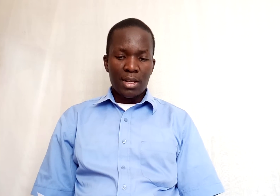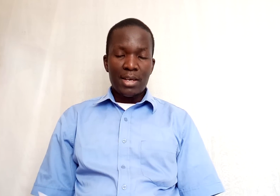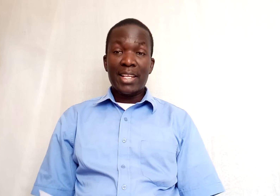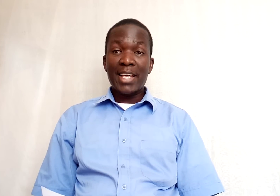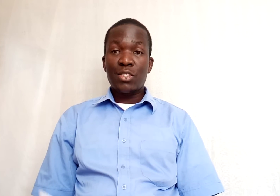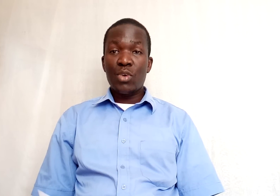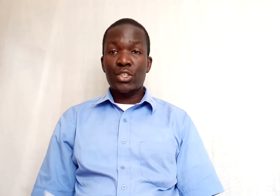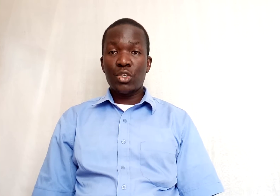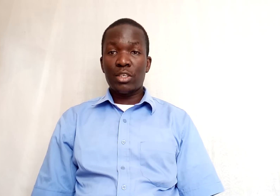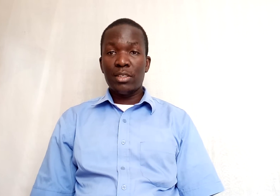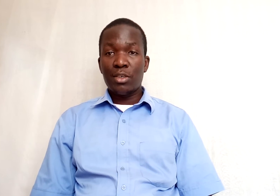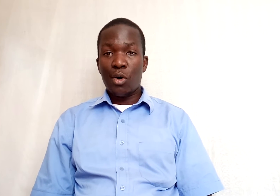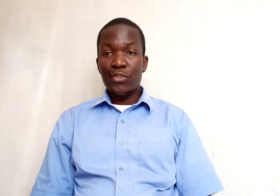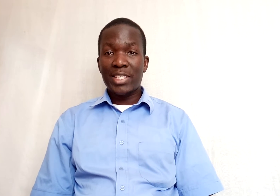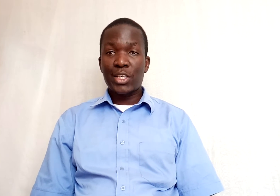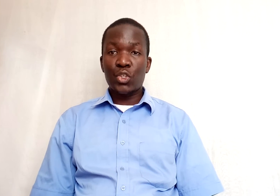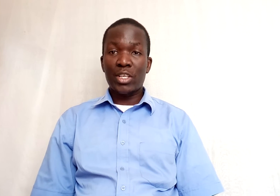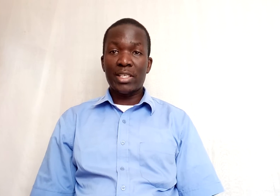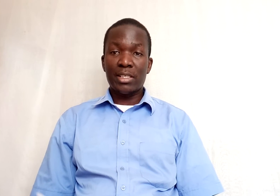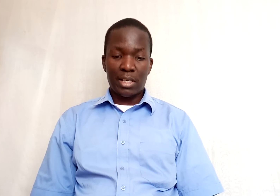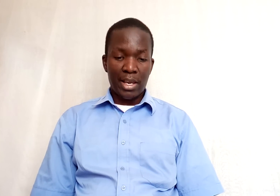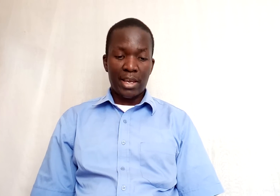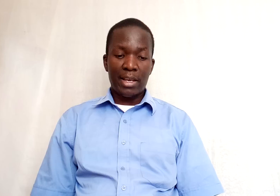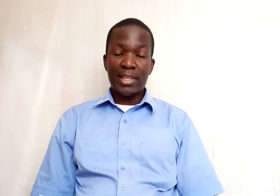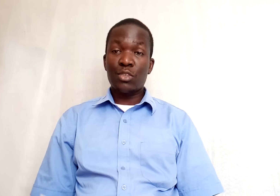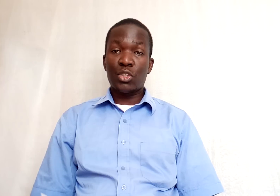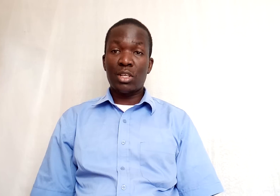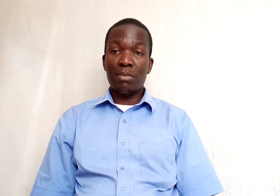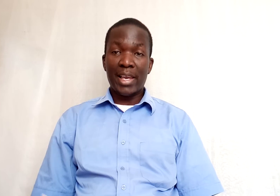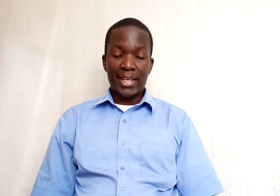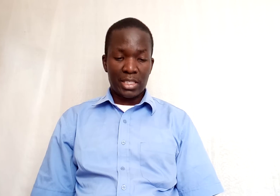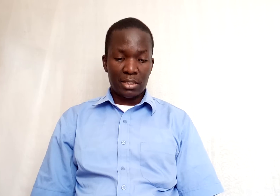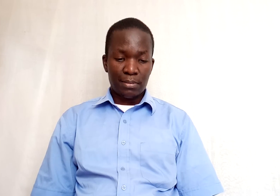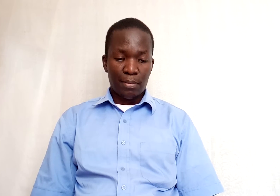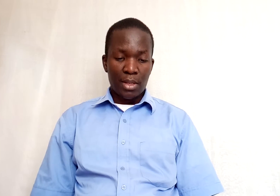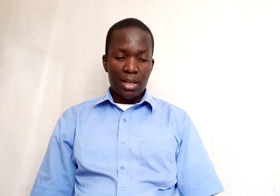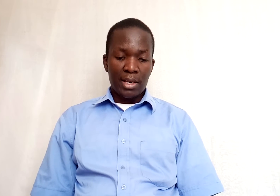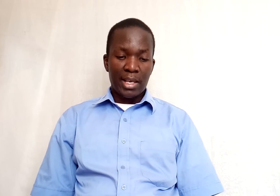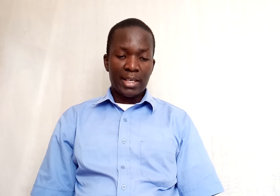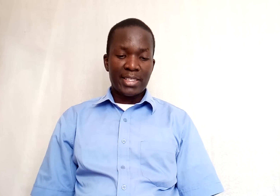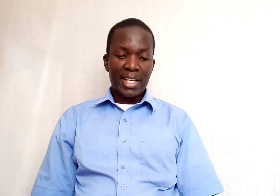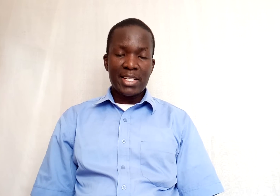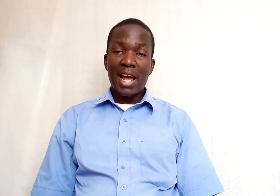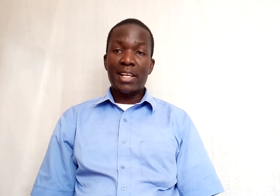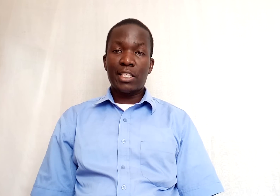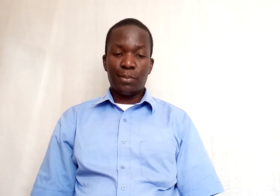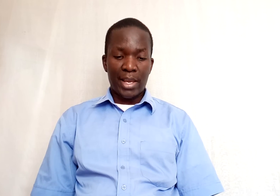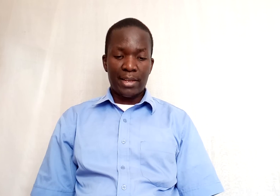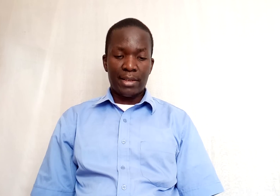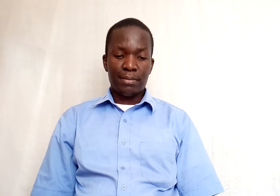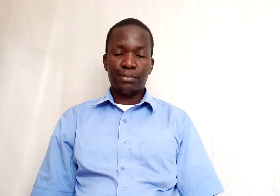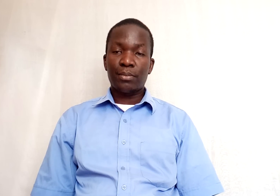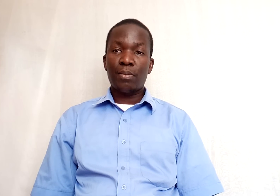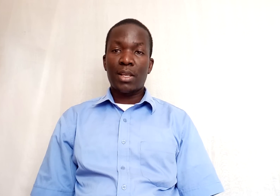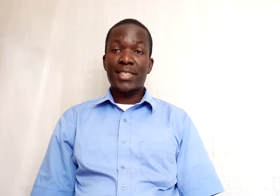The last question of section A, that's question number 8. State and explain.